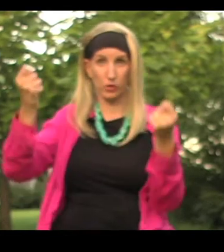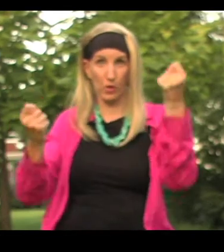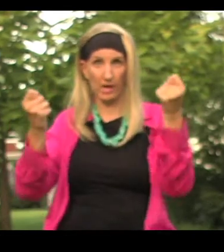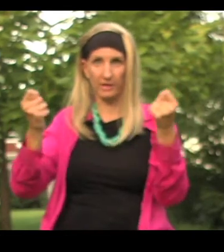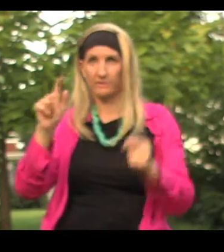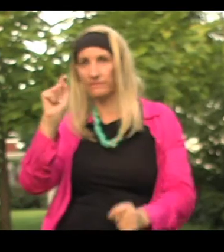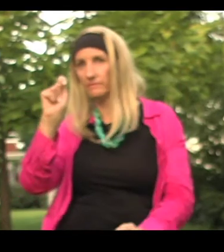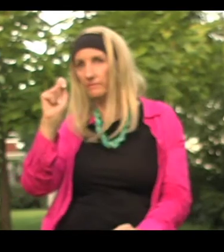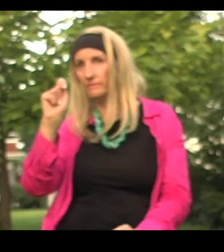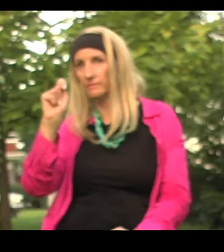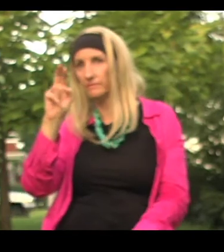truck